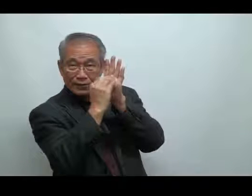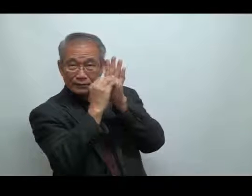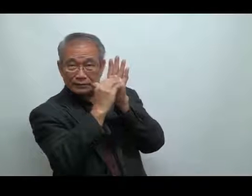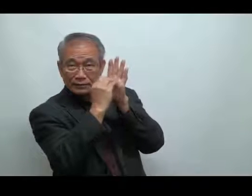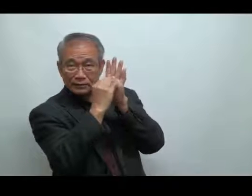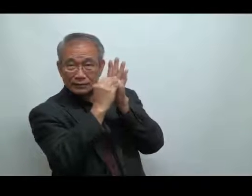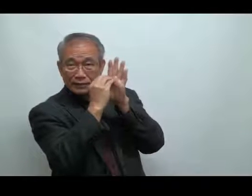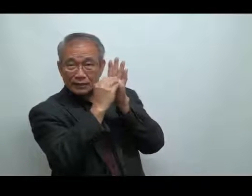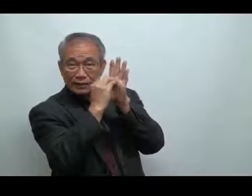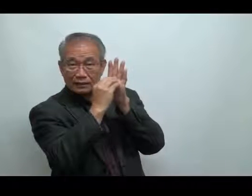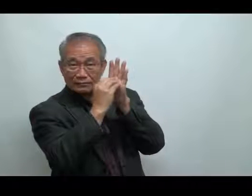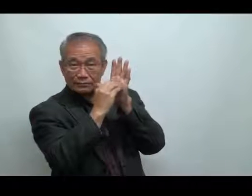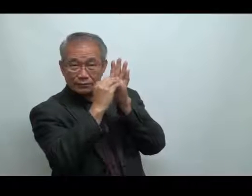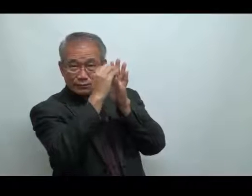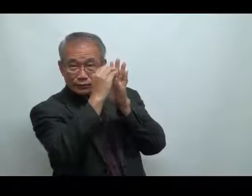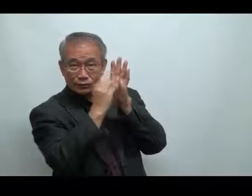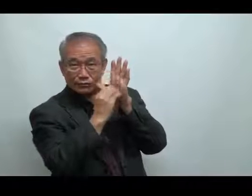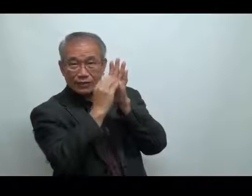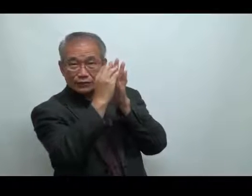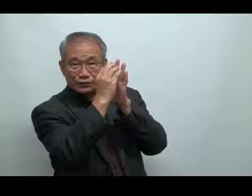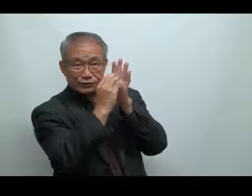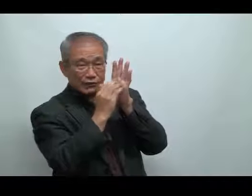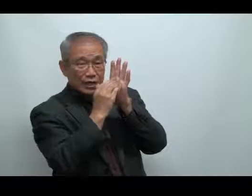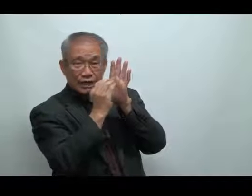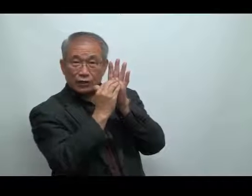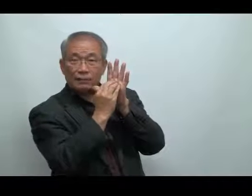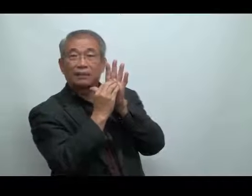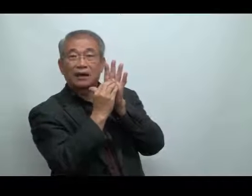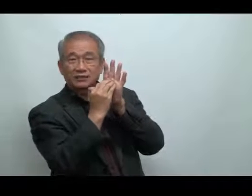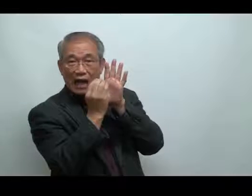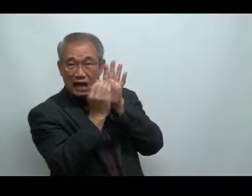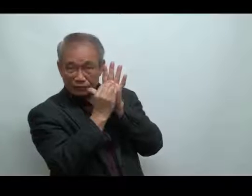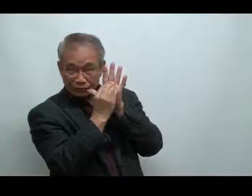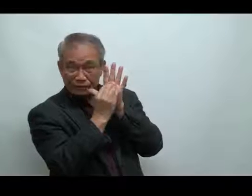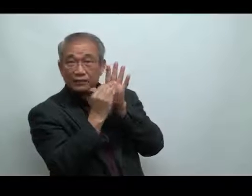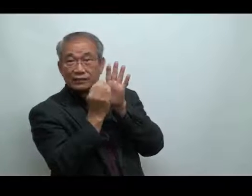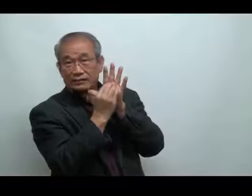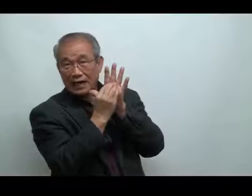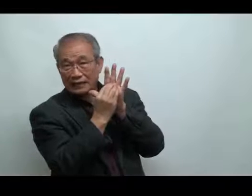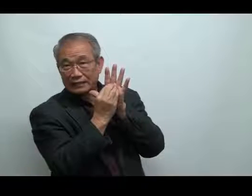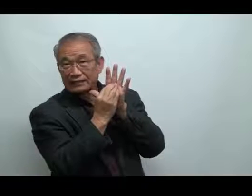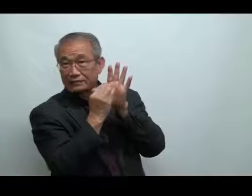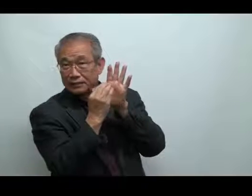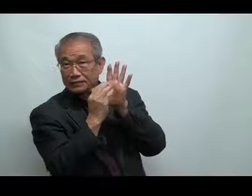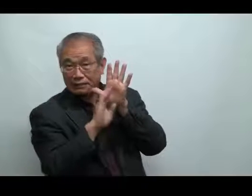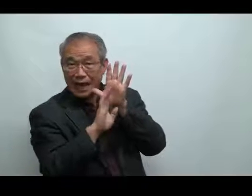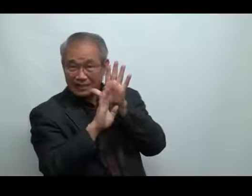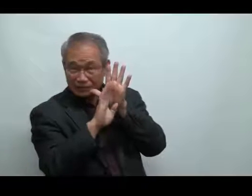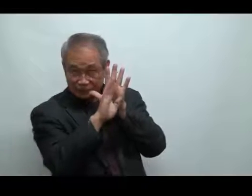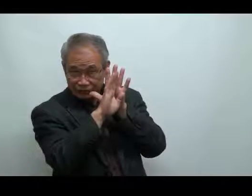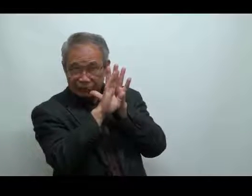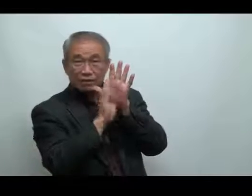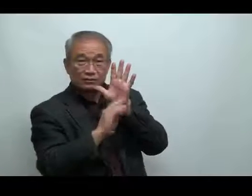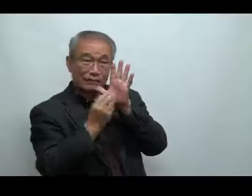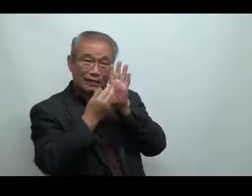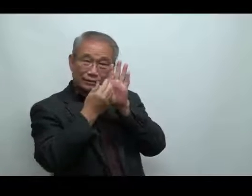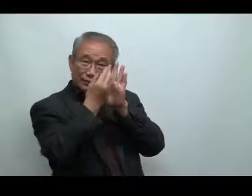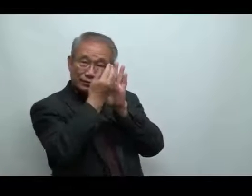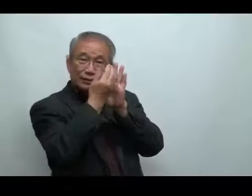in the middle between two registers are called passaggio. In Italian, it means passage. So passing through.